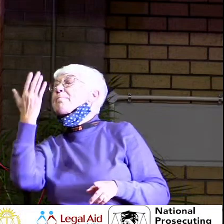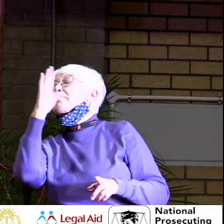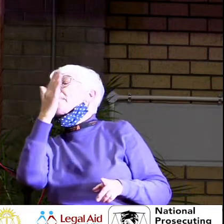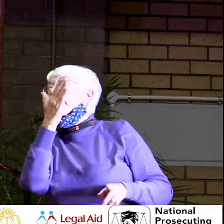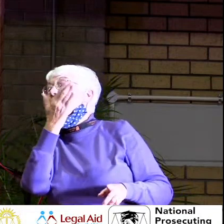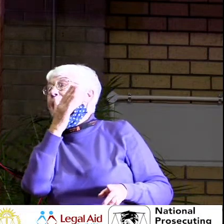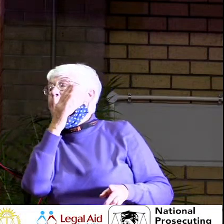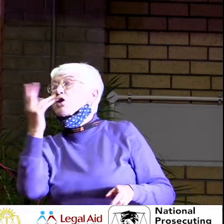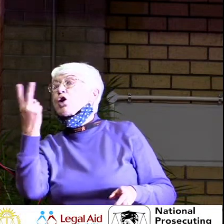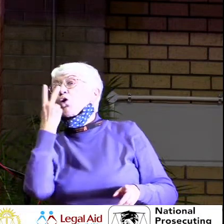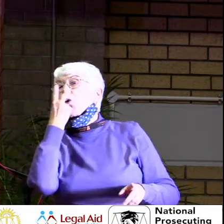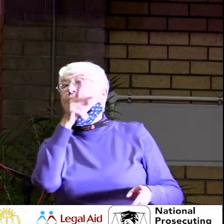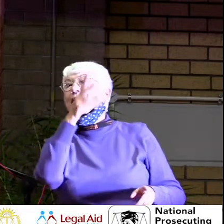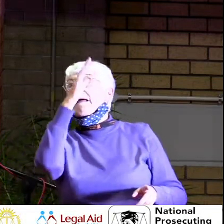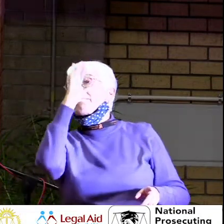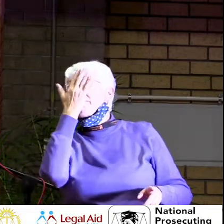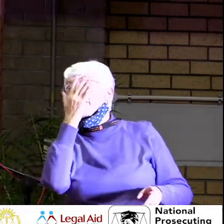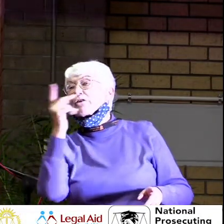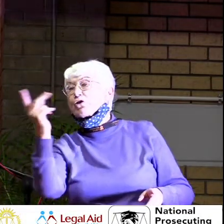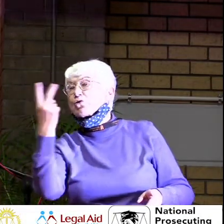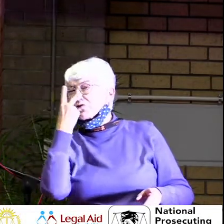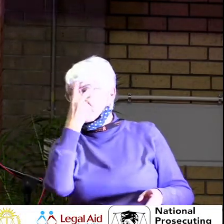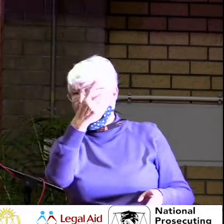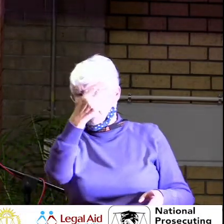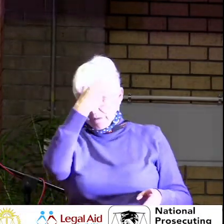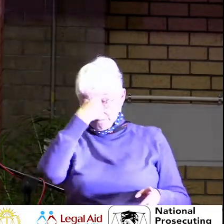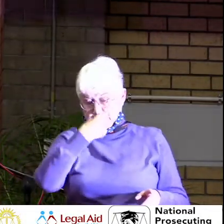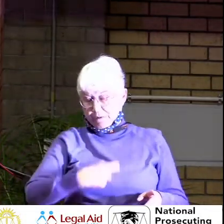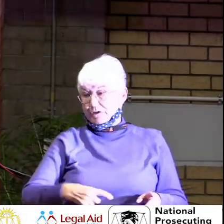en ons maak die change. Baie dankie.